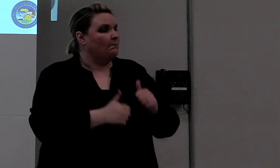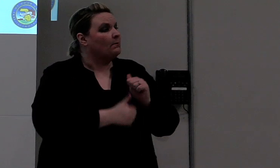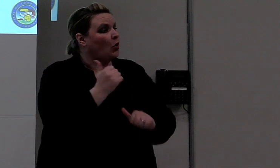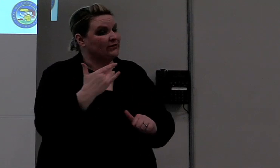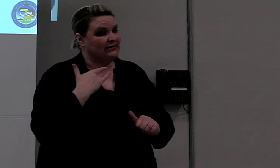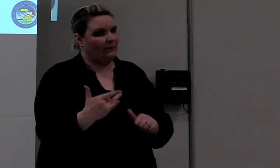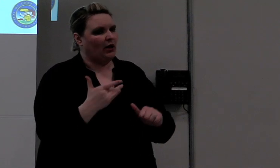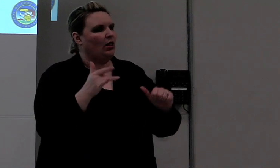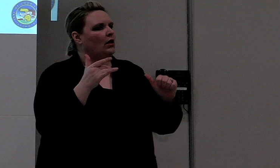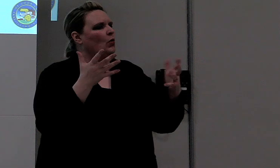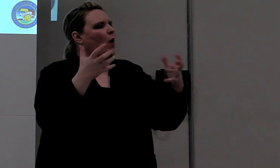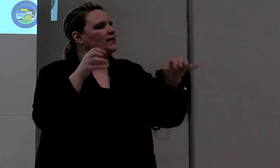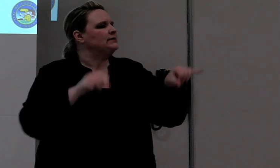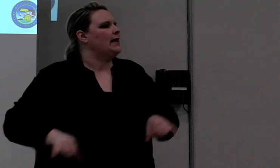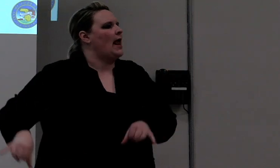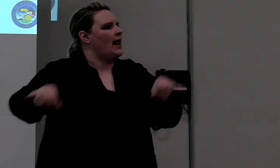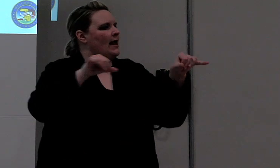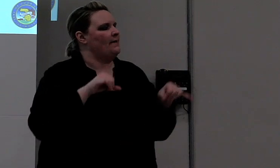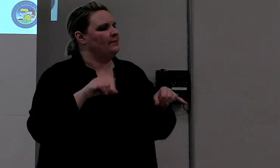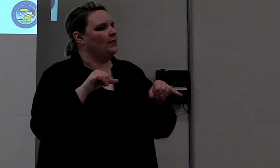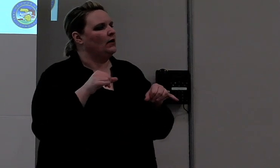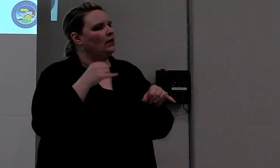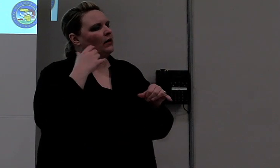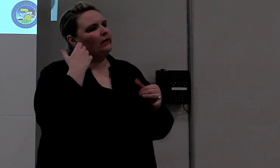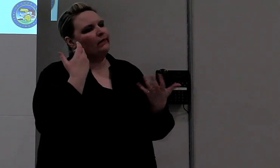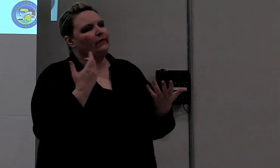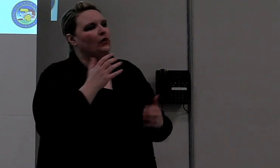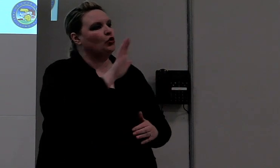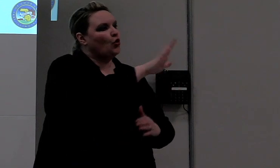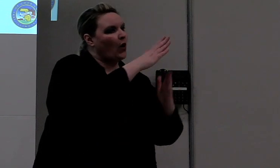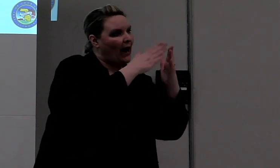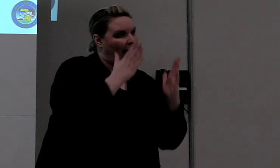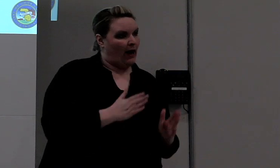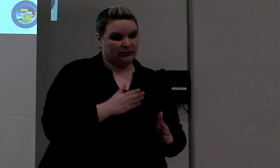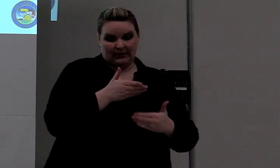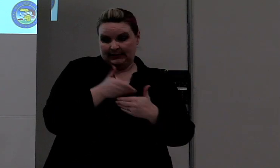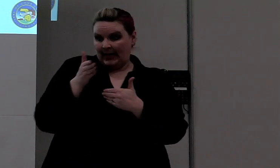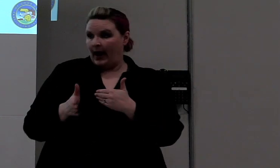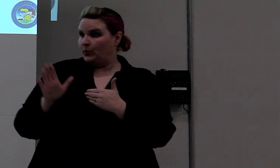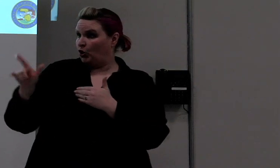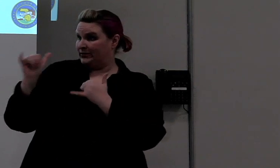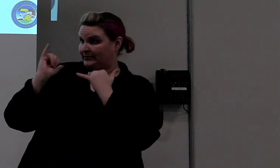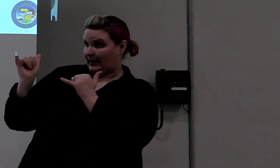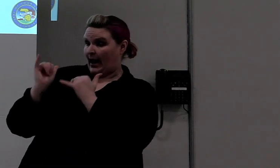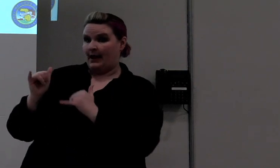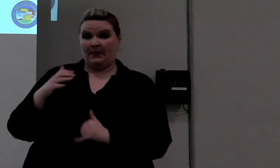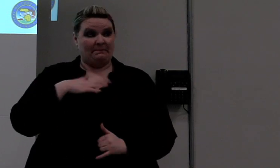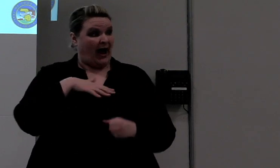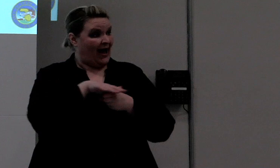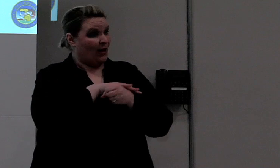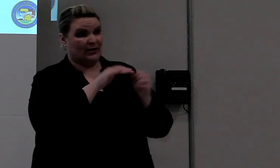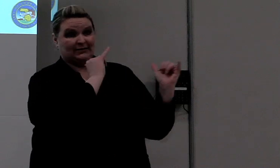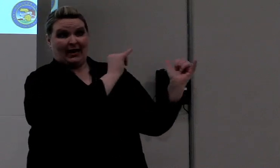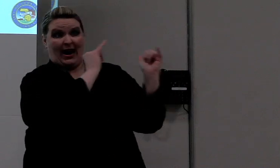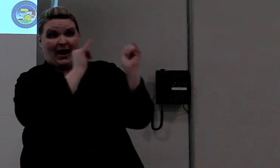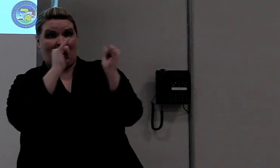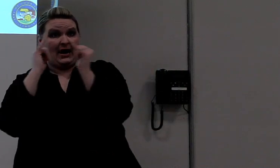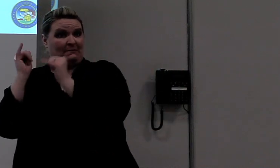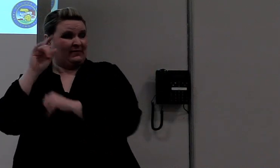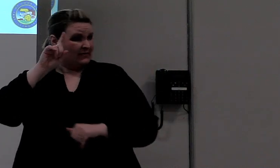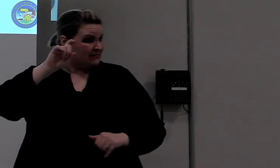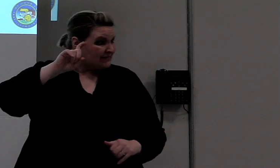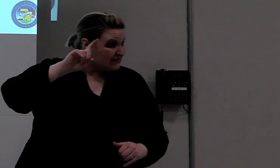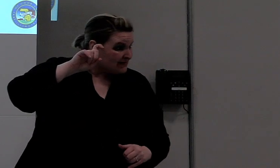is uniformity. That is my house assessed the same as other houses in my neighborhood?